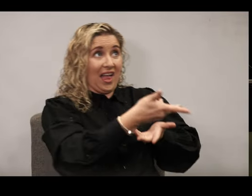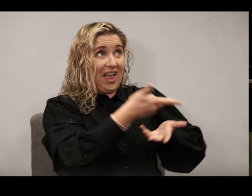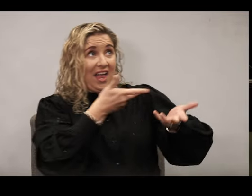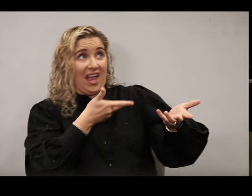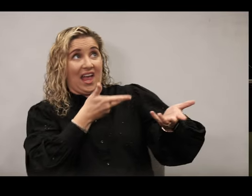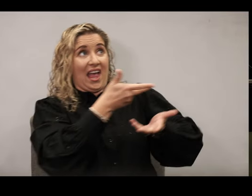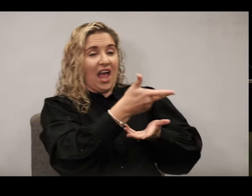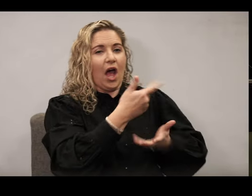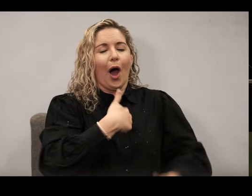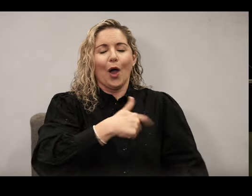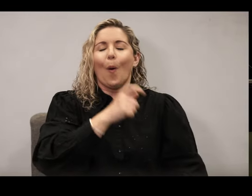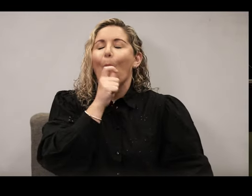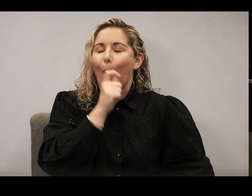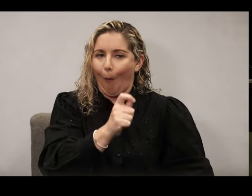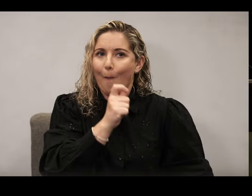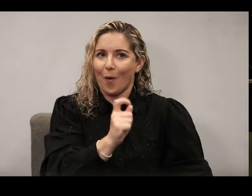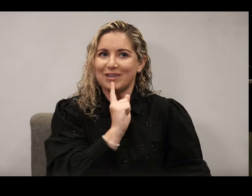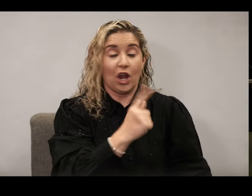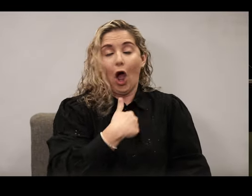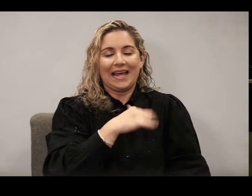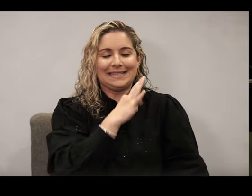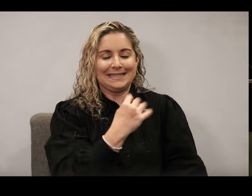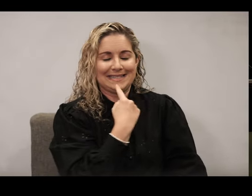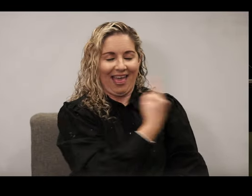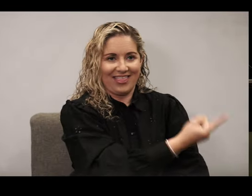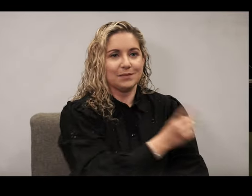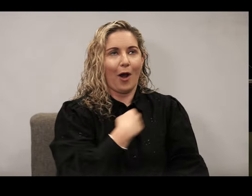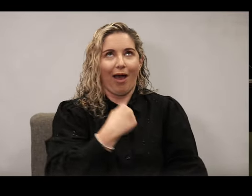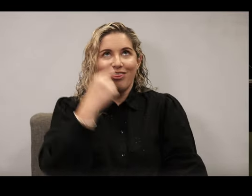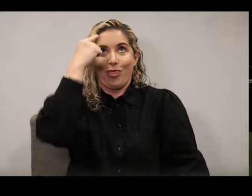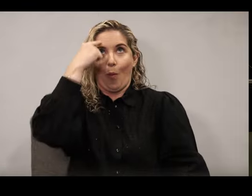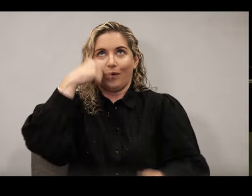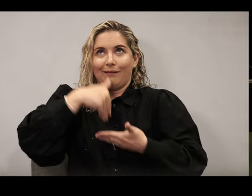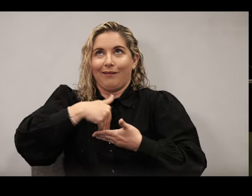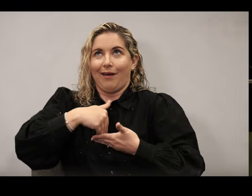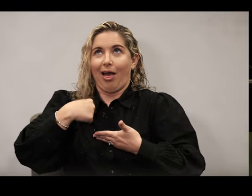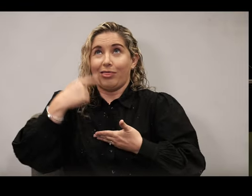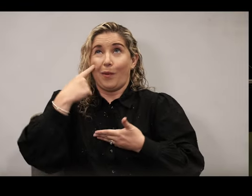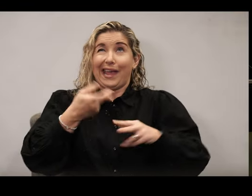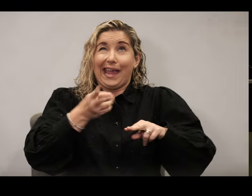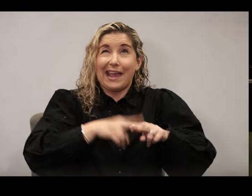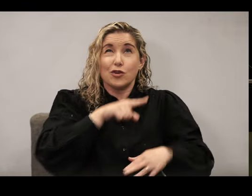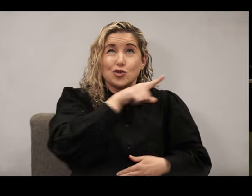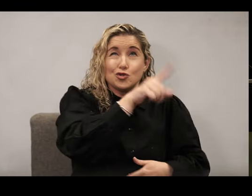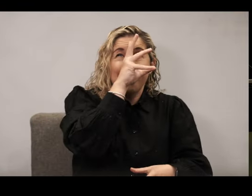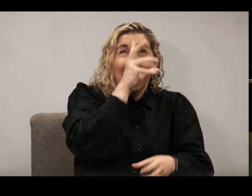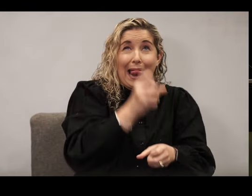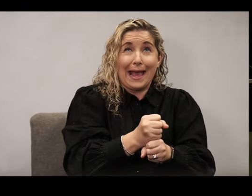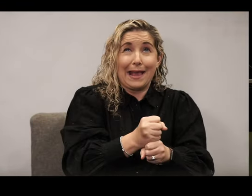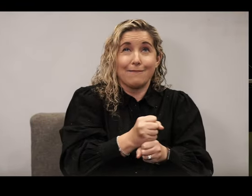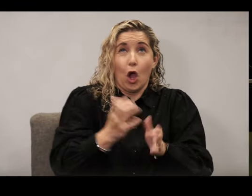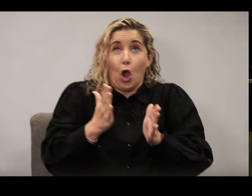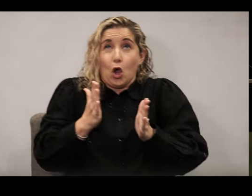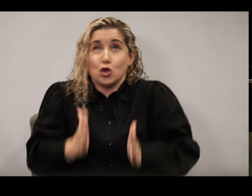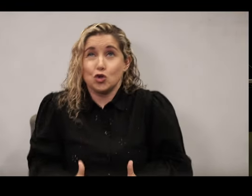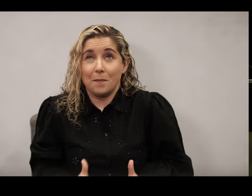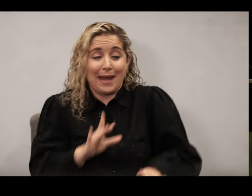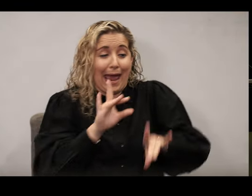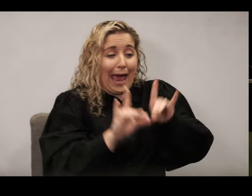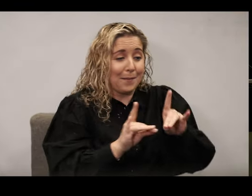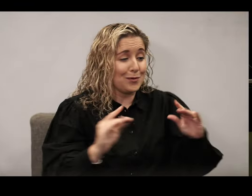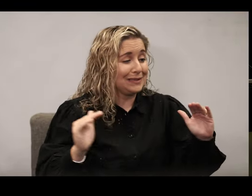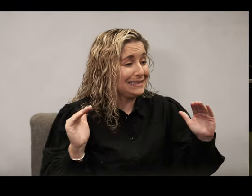almost said to her, I didn't say this, but I almost said to her, "If you believe that there is no difference between an animal and a